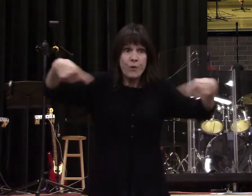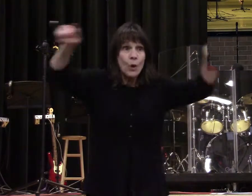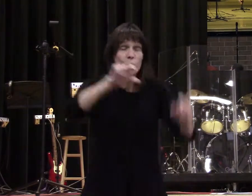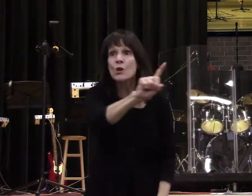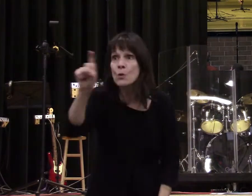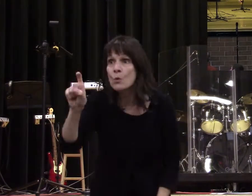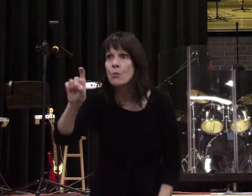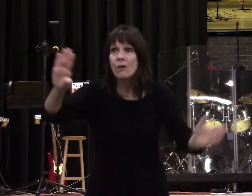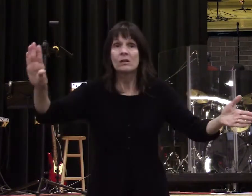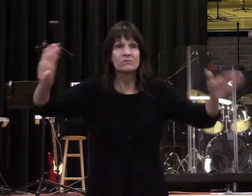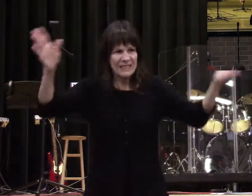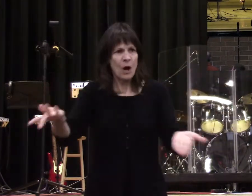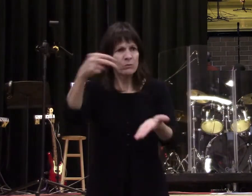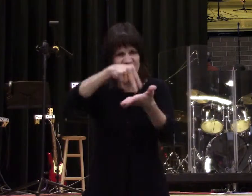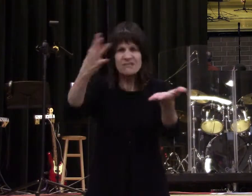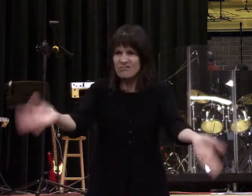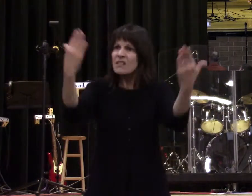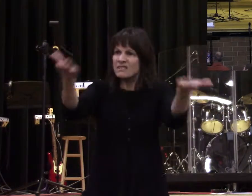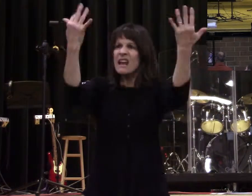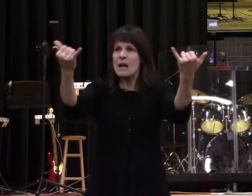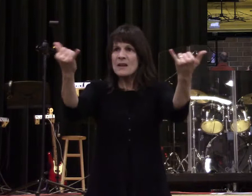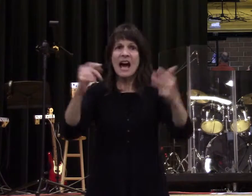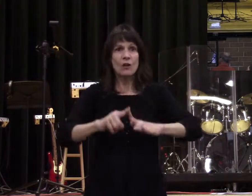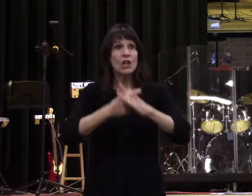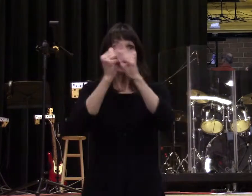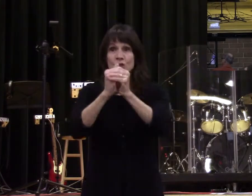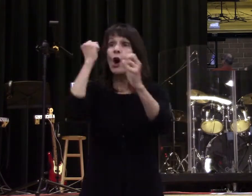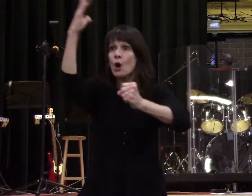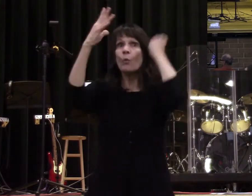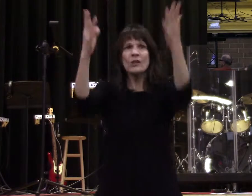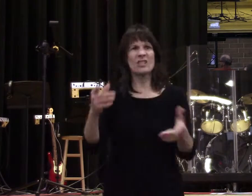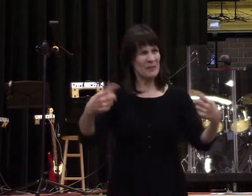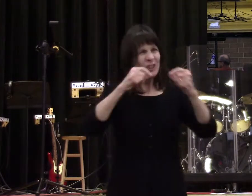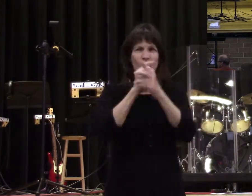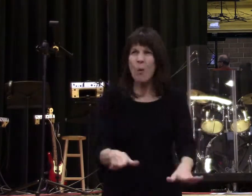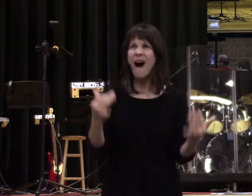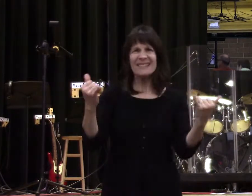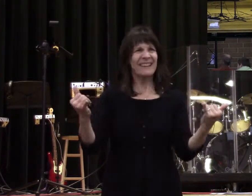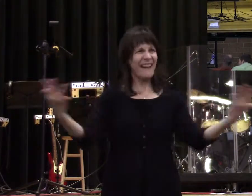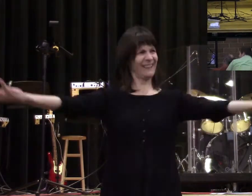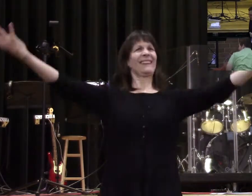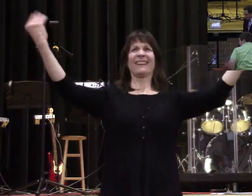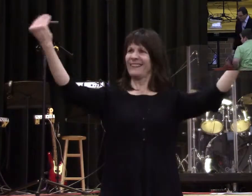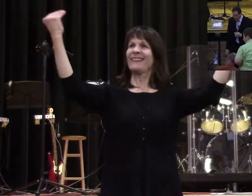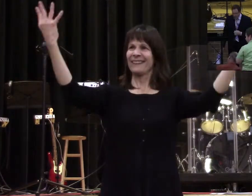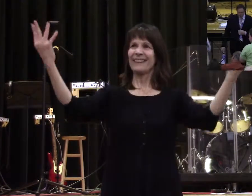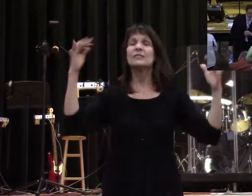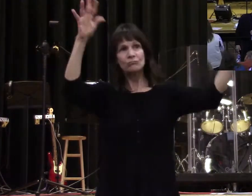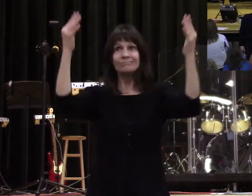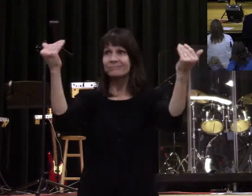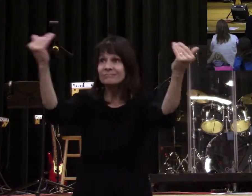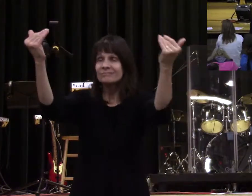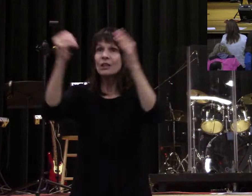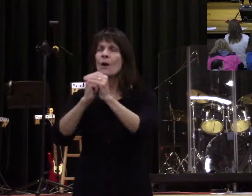up and start worshiping for what He's done in your life. I'm not done. Right now, you guys are too quiet today. Hallelujah. Father,